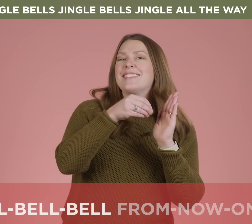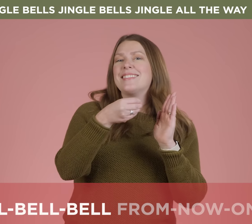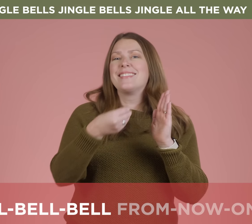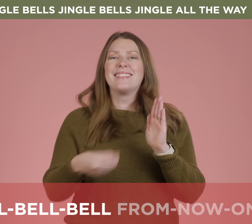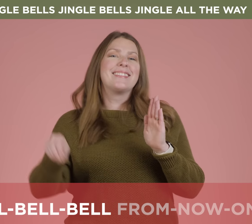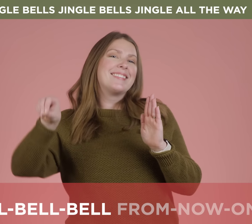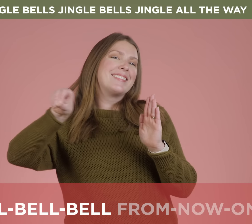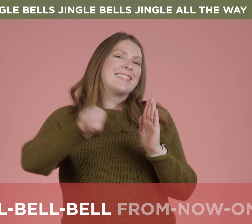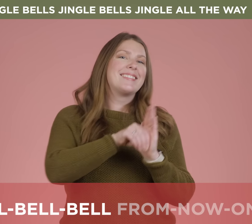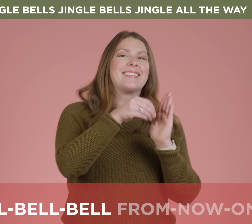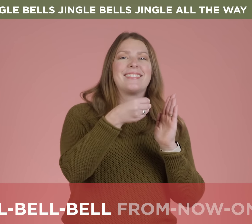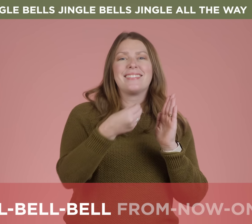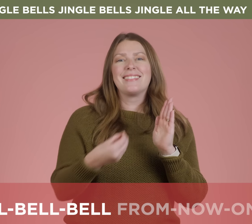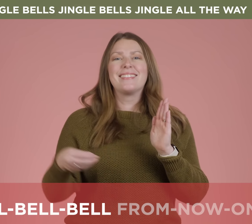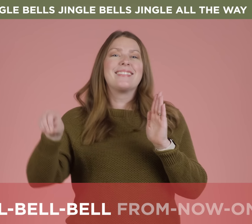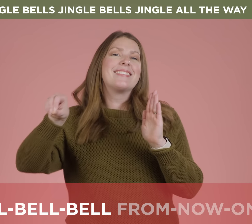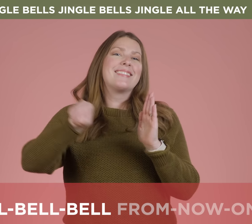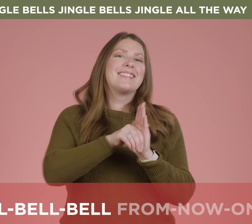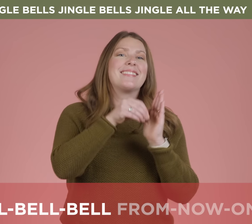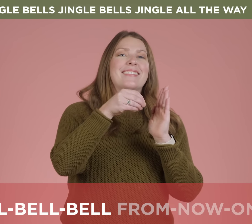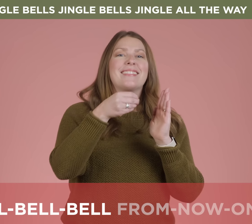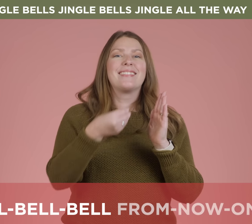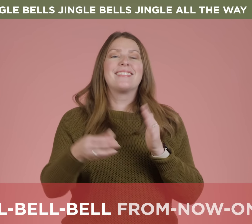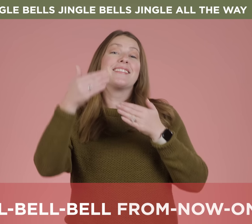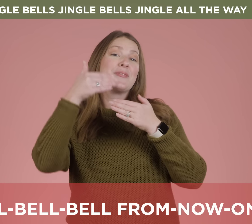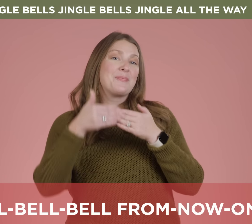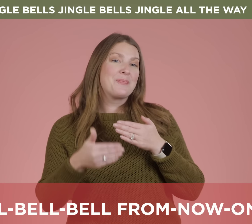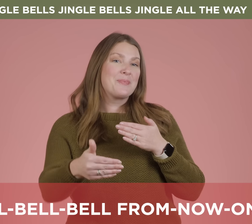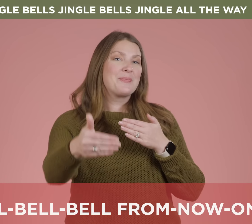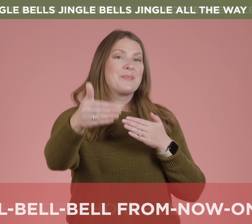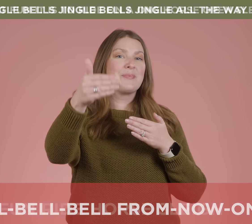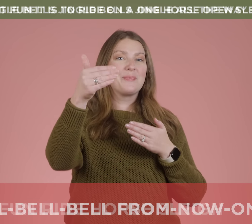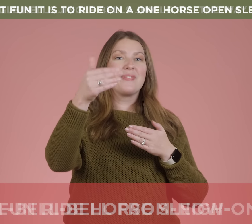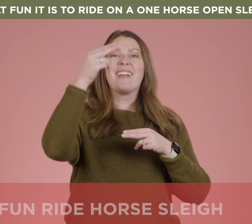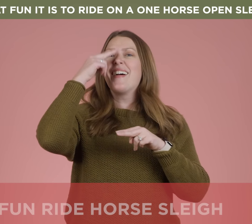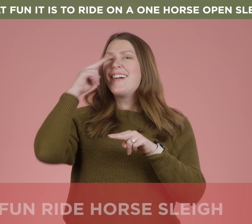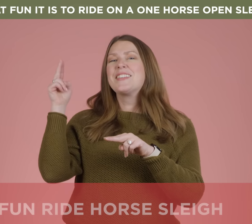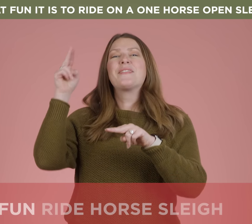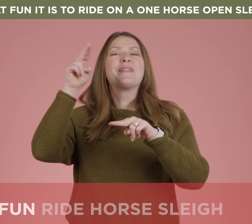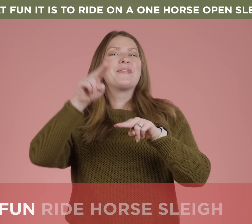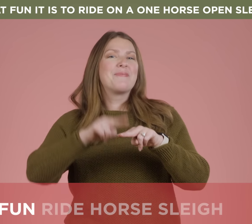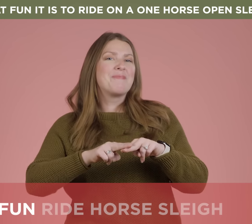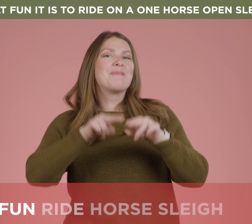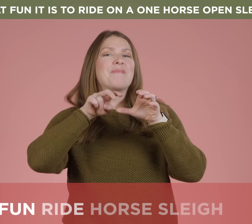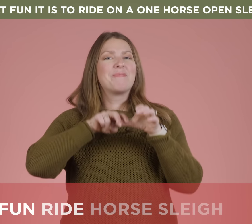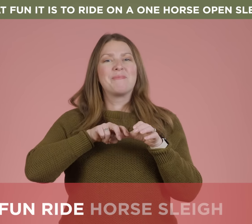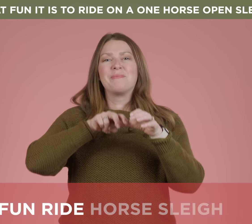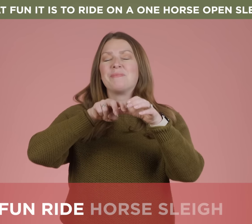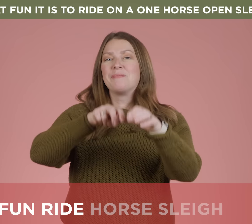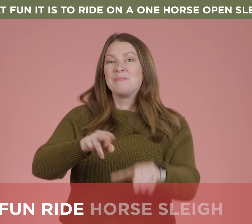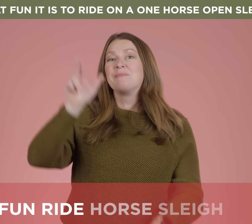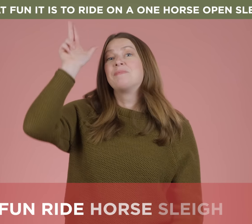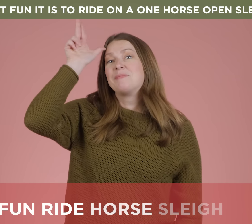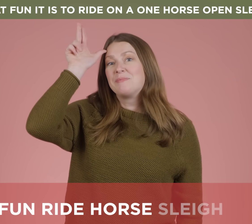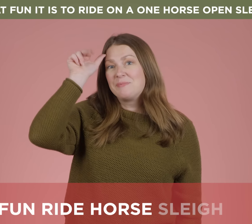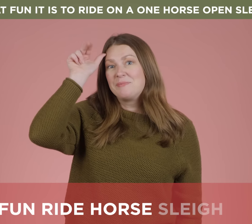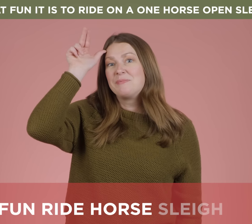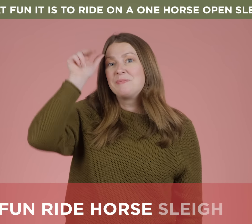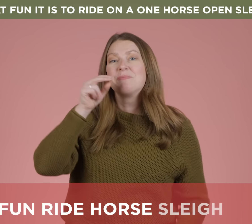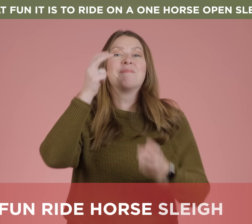Jingle bells, jingle all the way. Oh, what fun it is to ride in a one-horse